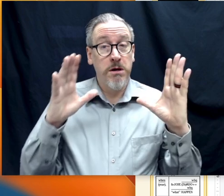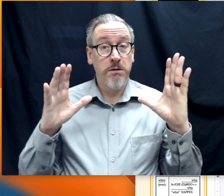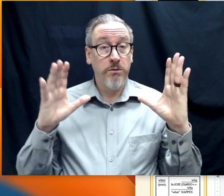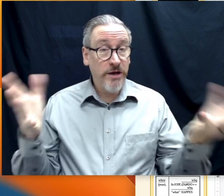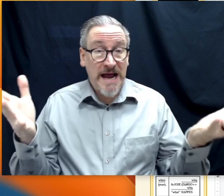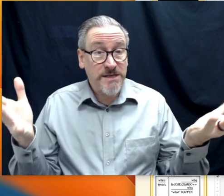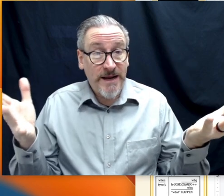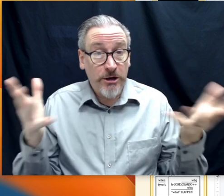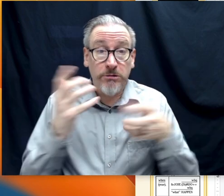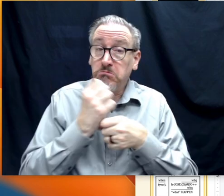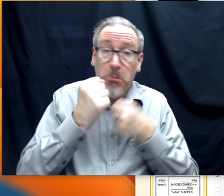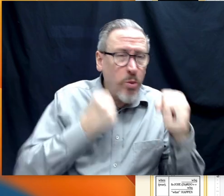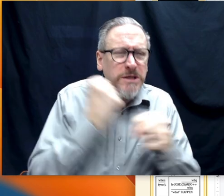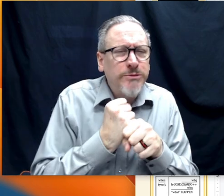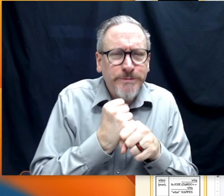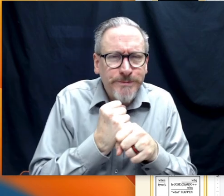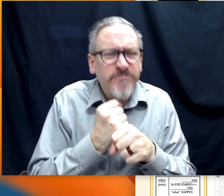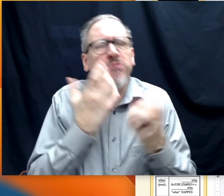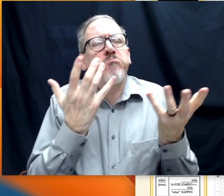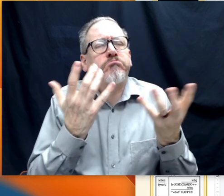So you can ask by ear.